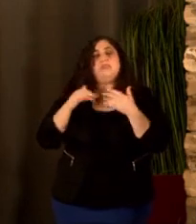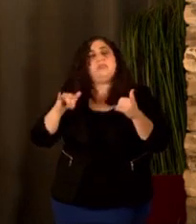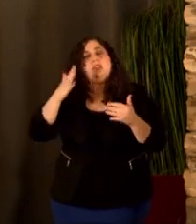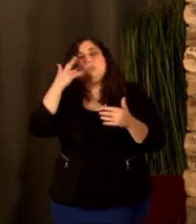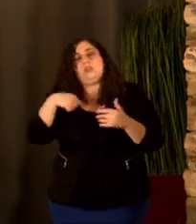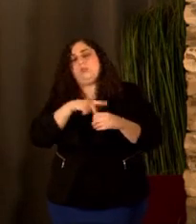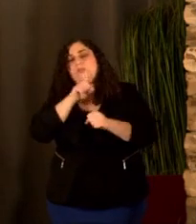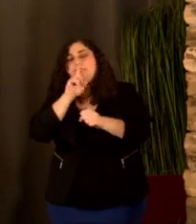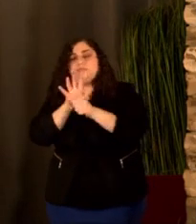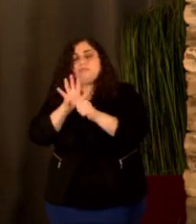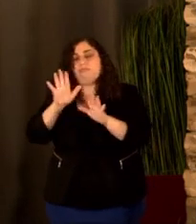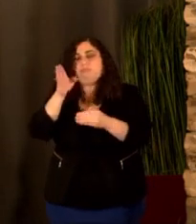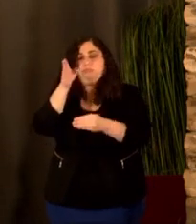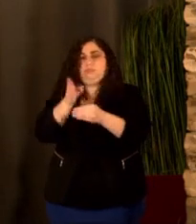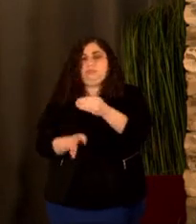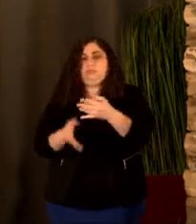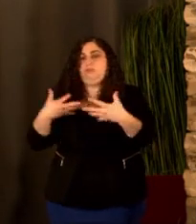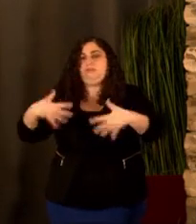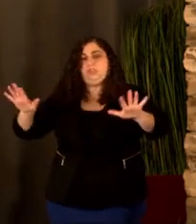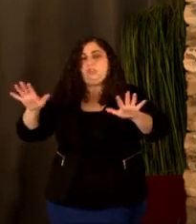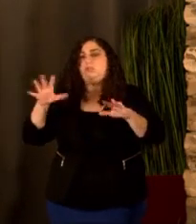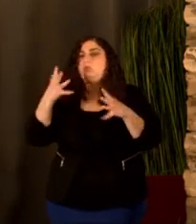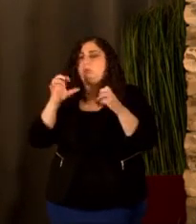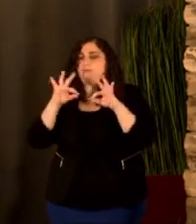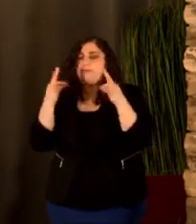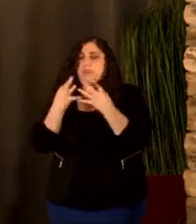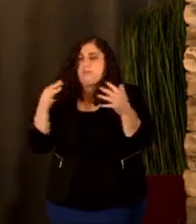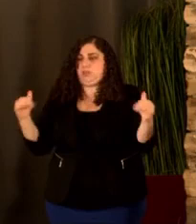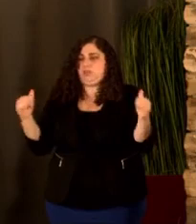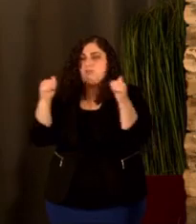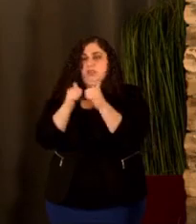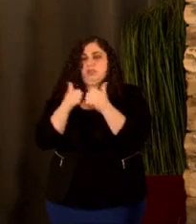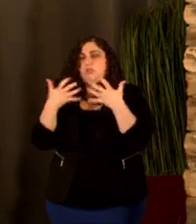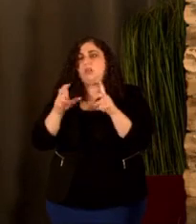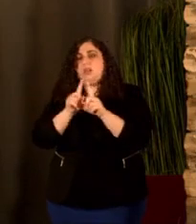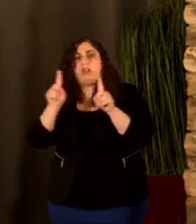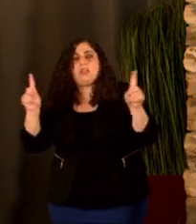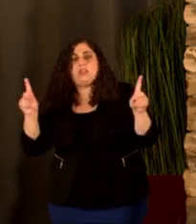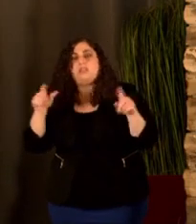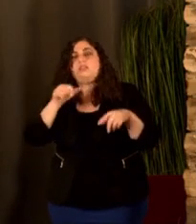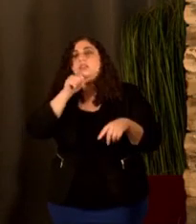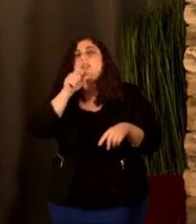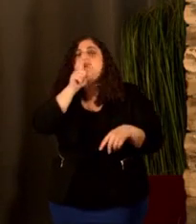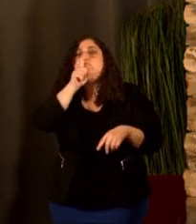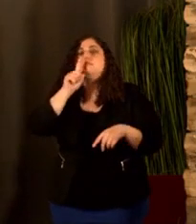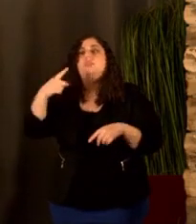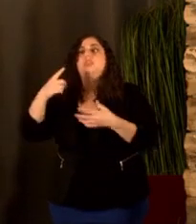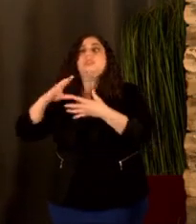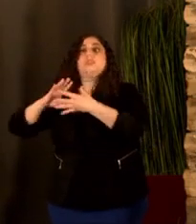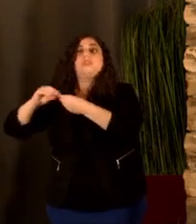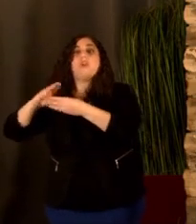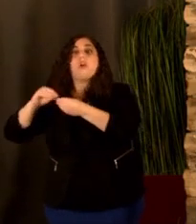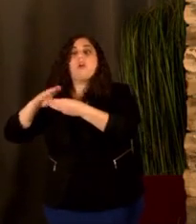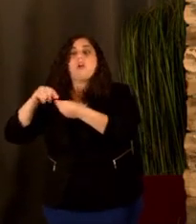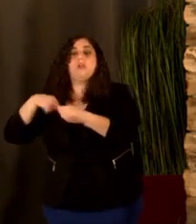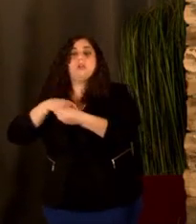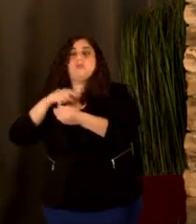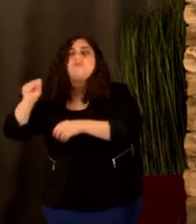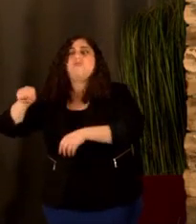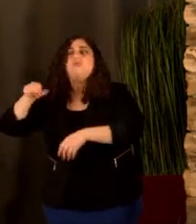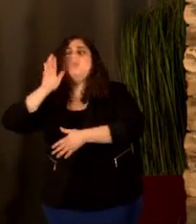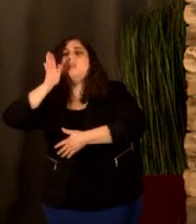state of California. But the difference between this plan, it's not a platitude, it's actually backed up with an additional $3.5